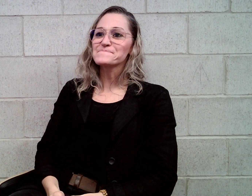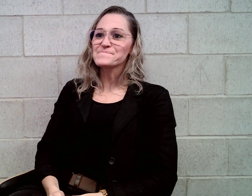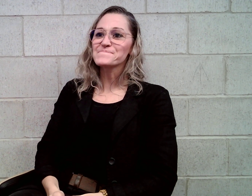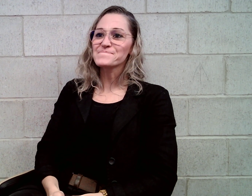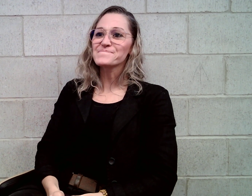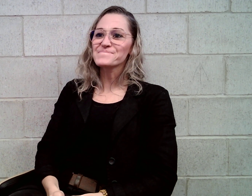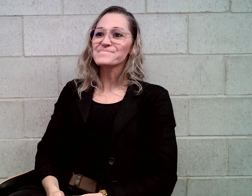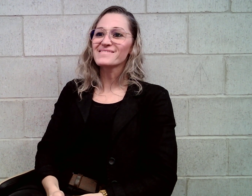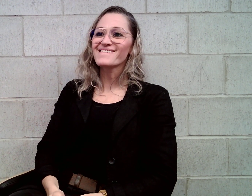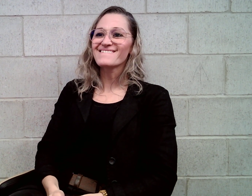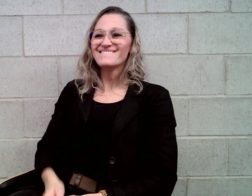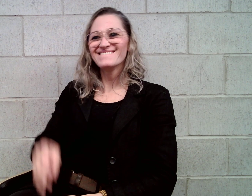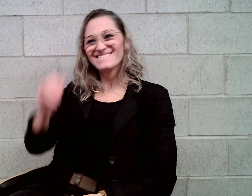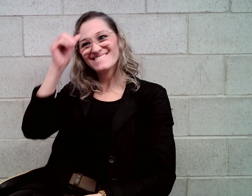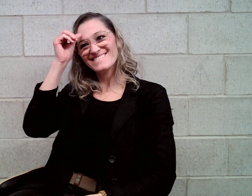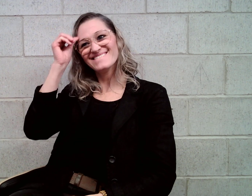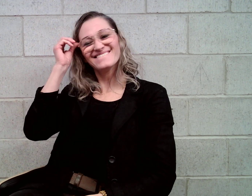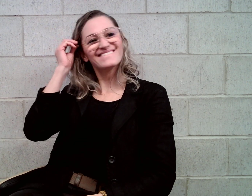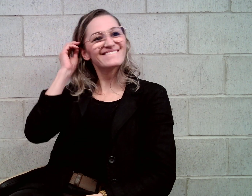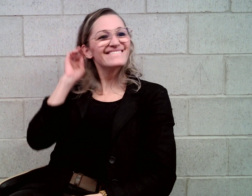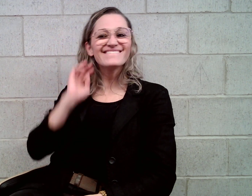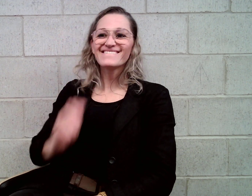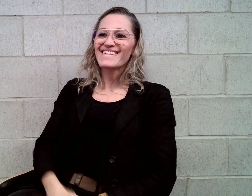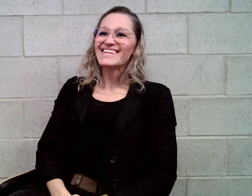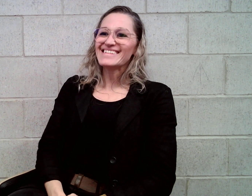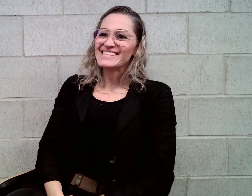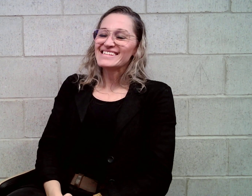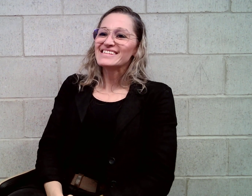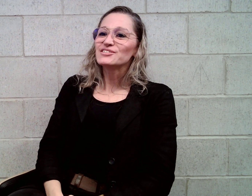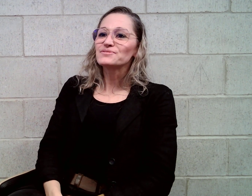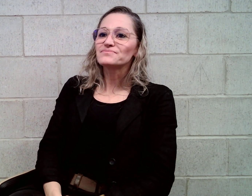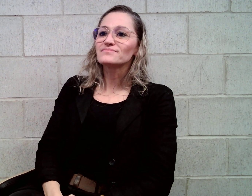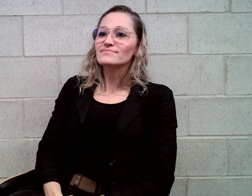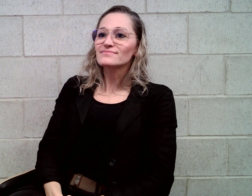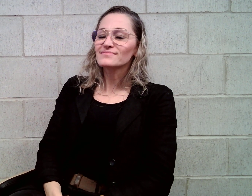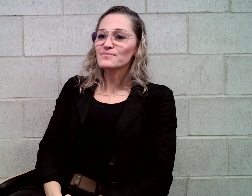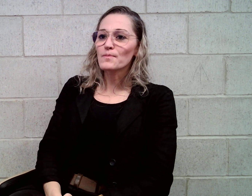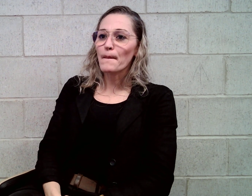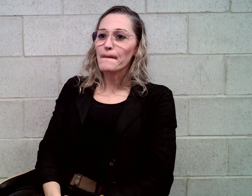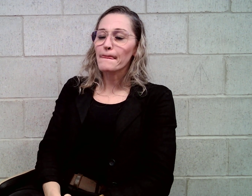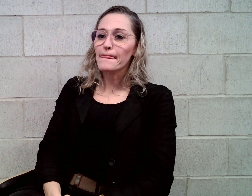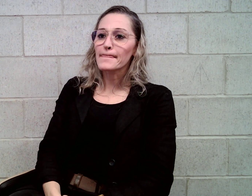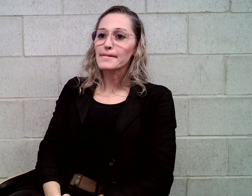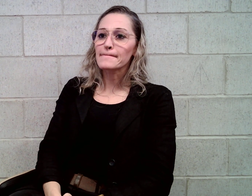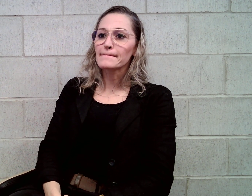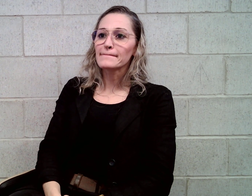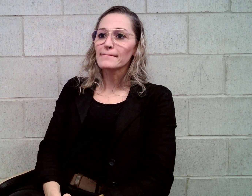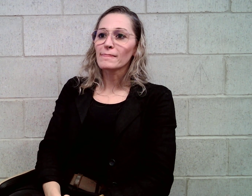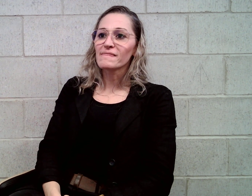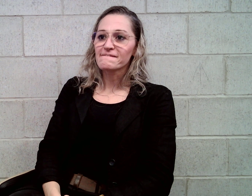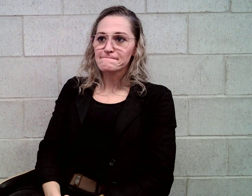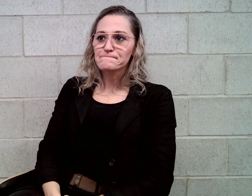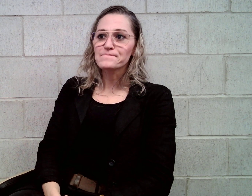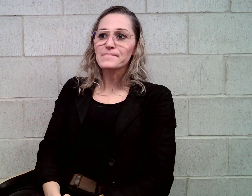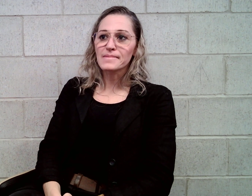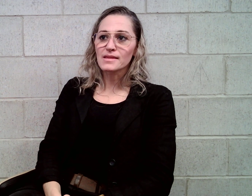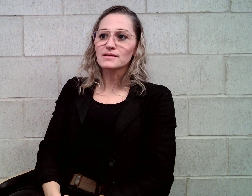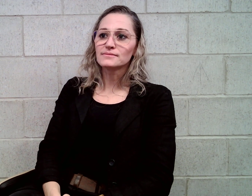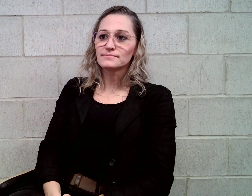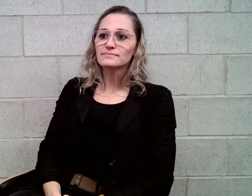wonderful answer. It always is so striking to consider something that Ravi's spoken a few times on panels or other things around